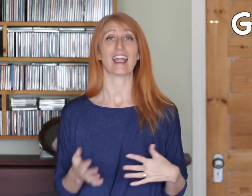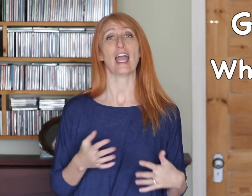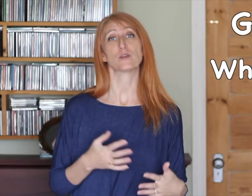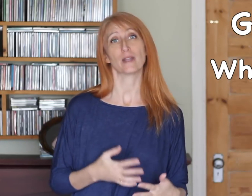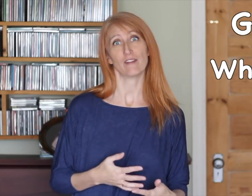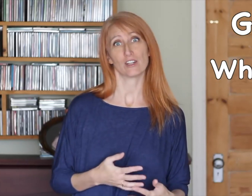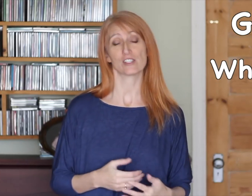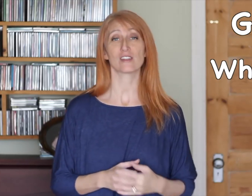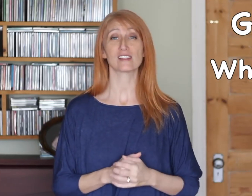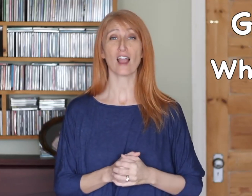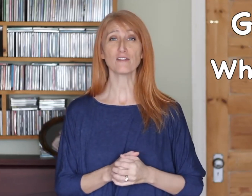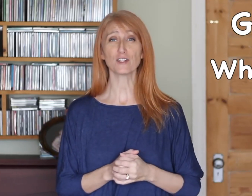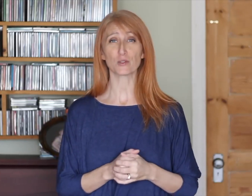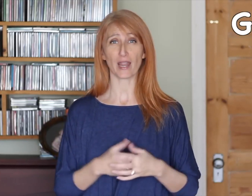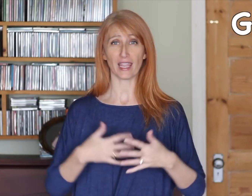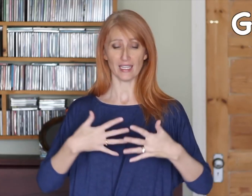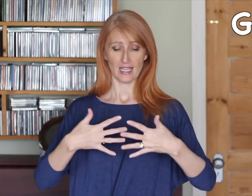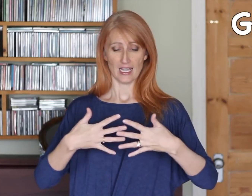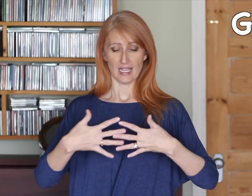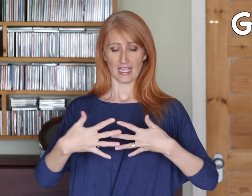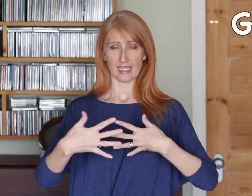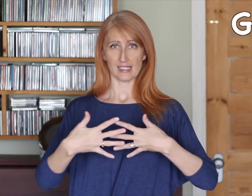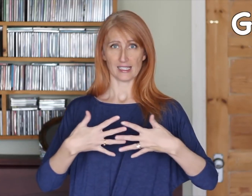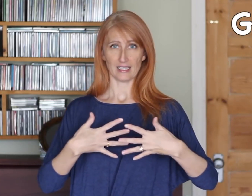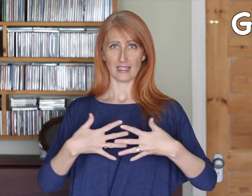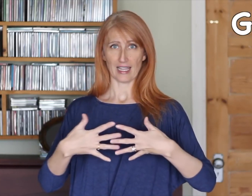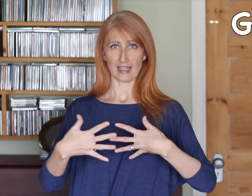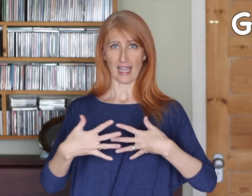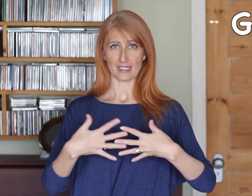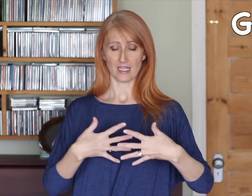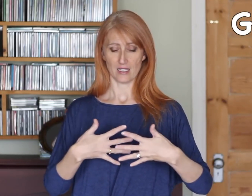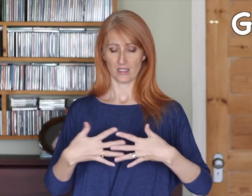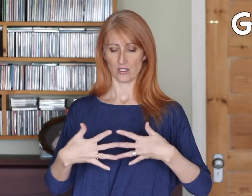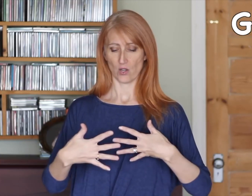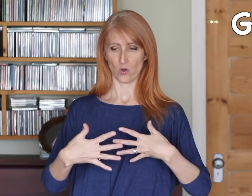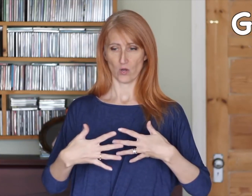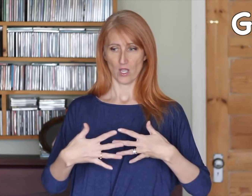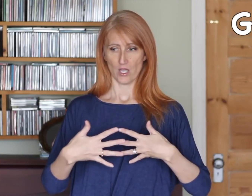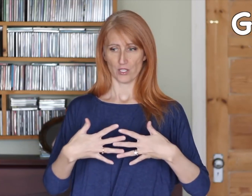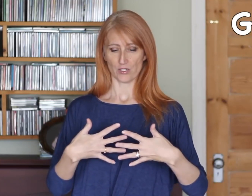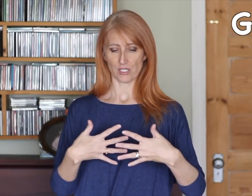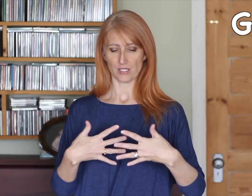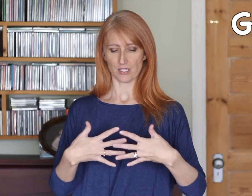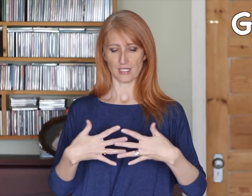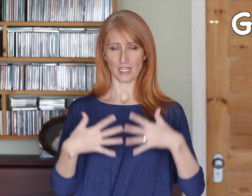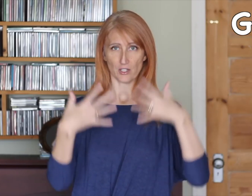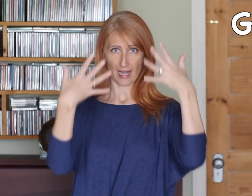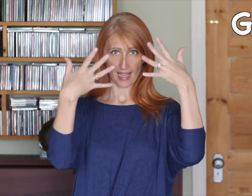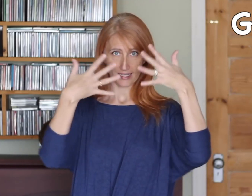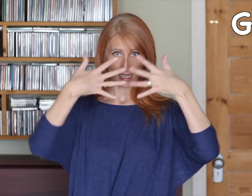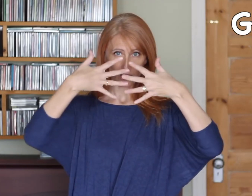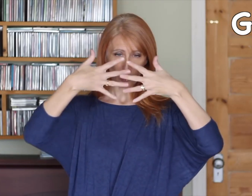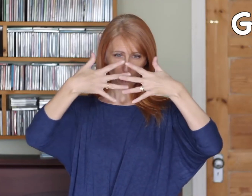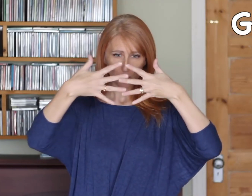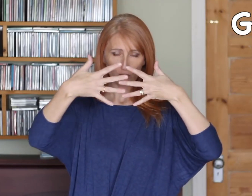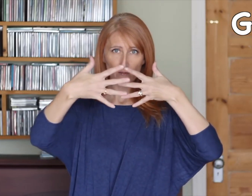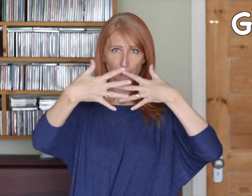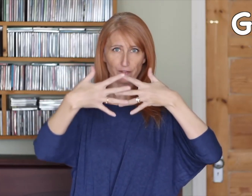and whatever. So the sign for gray is like that. So you just take your hands and you kind of move your